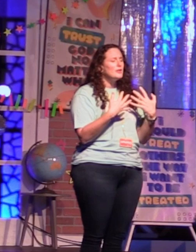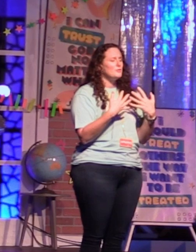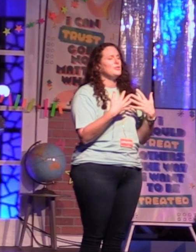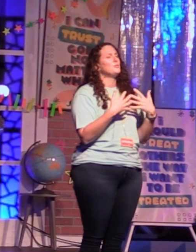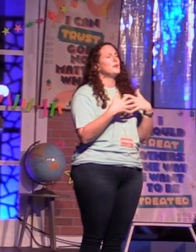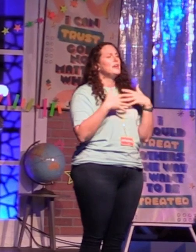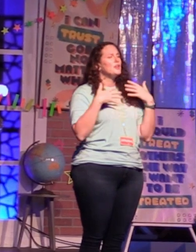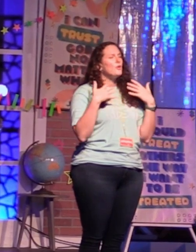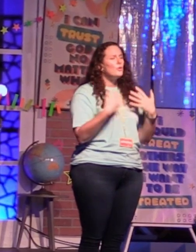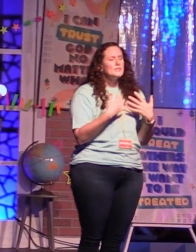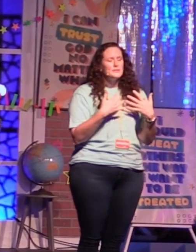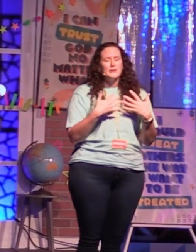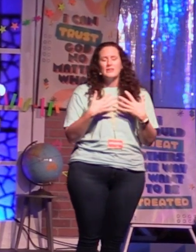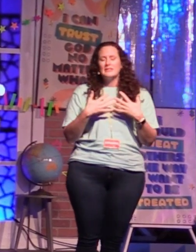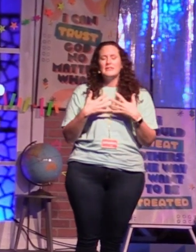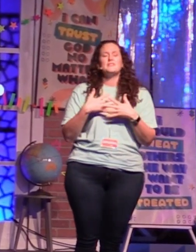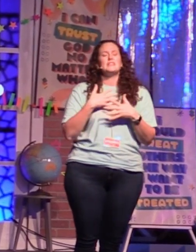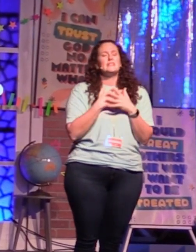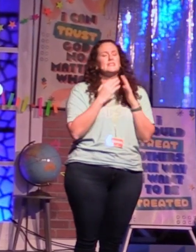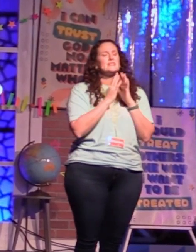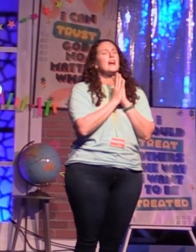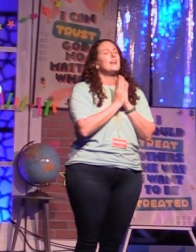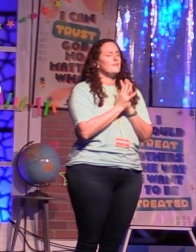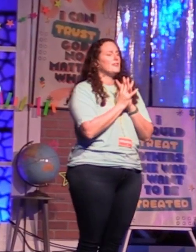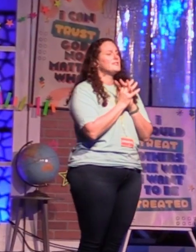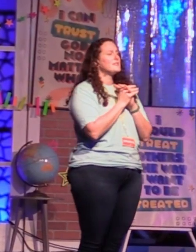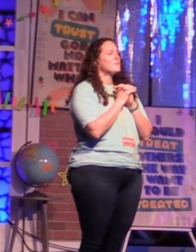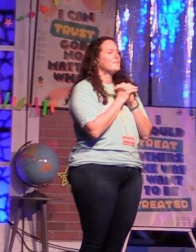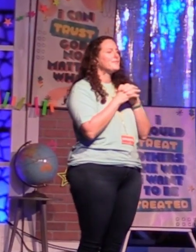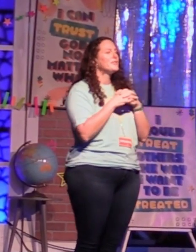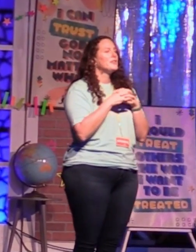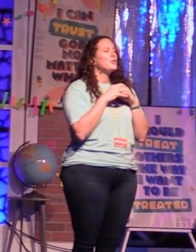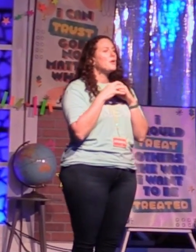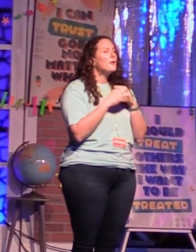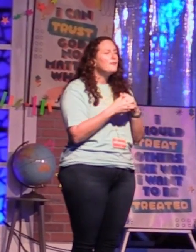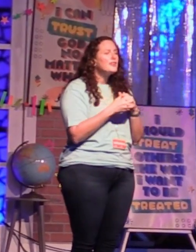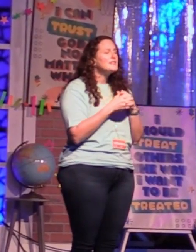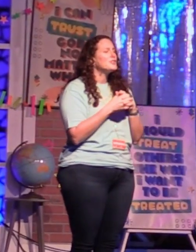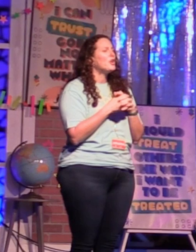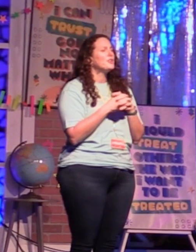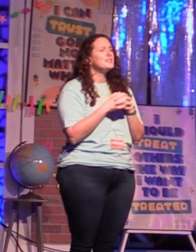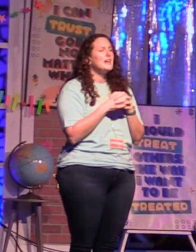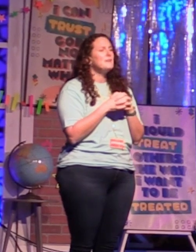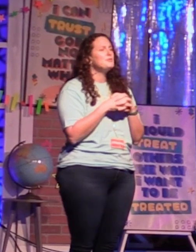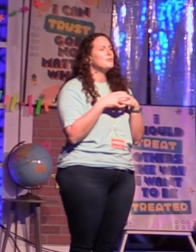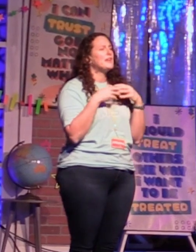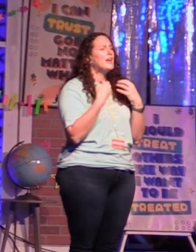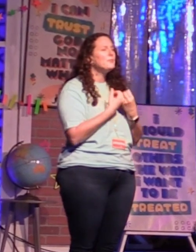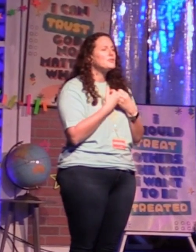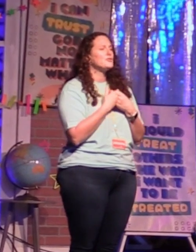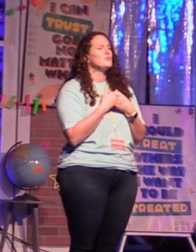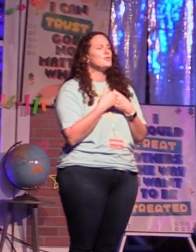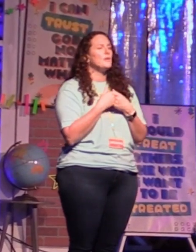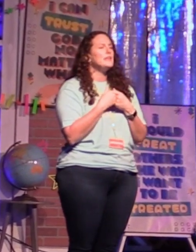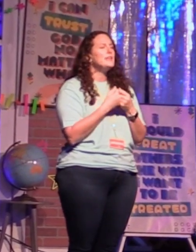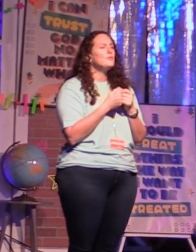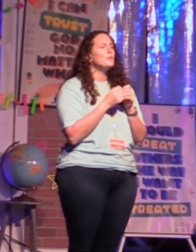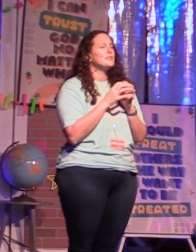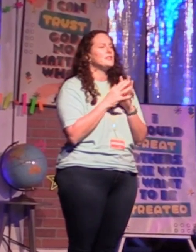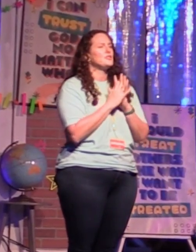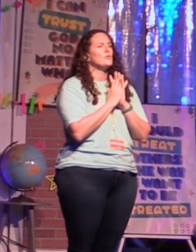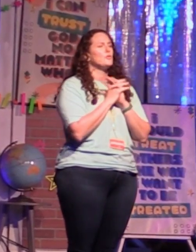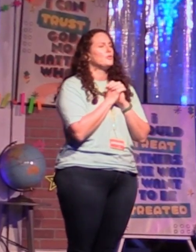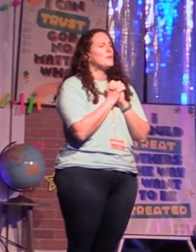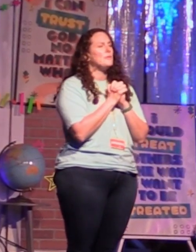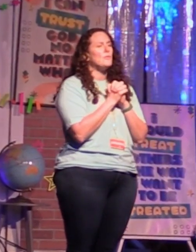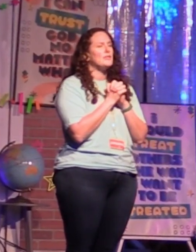when we follow you, your Holy Spirit lives inside of us. You comfort us in hard times. You can help us choose joy even